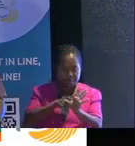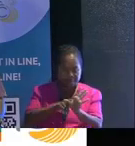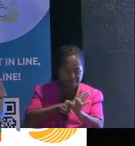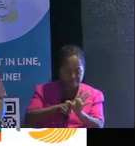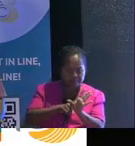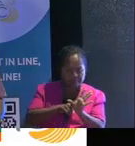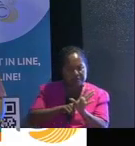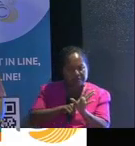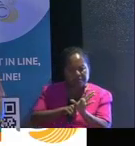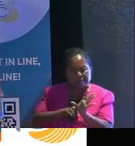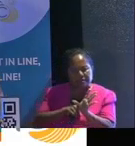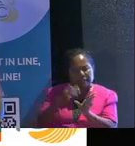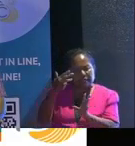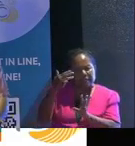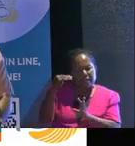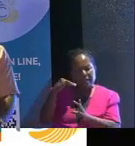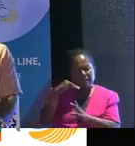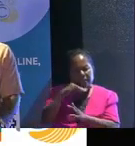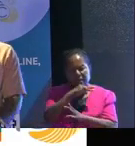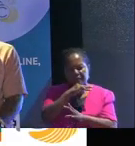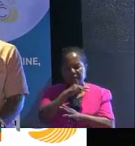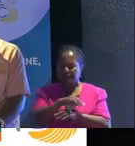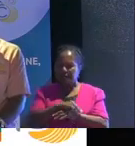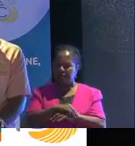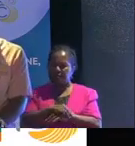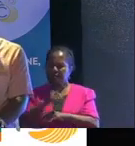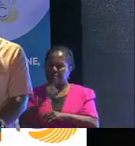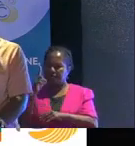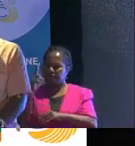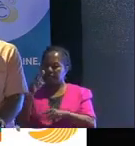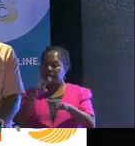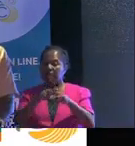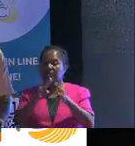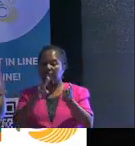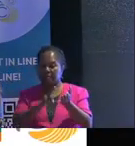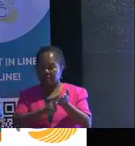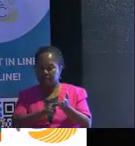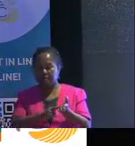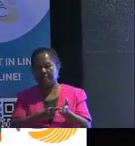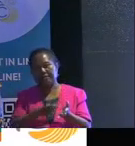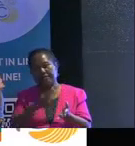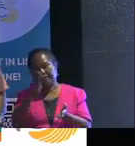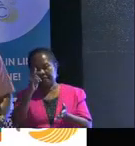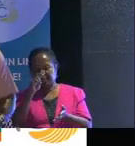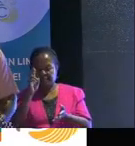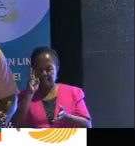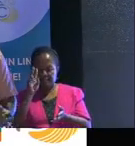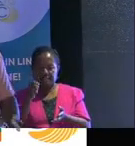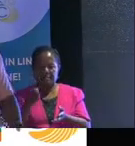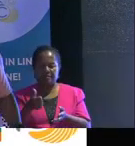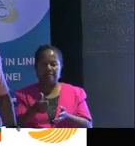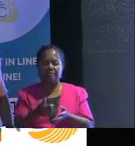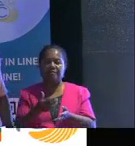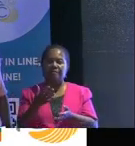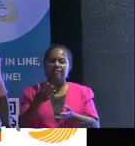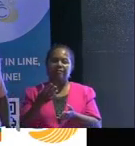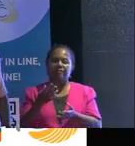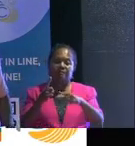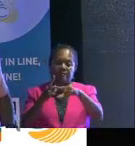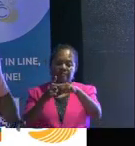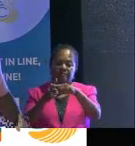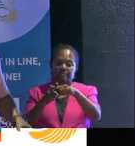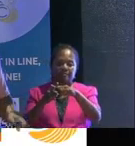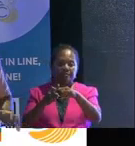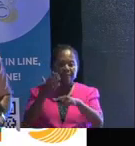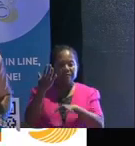the normal salary is 900 kina per fortnight with 3 dependents. So you add the answer of that leave